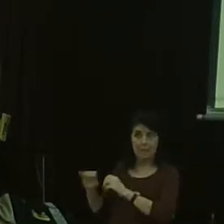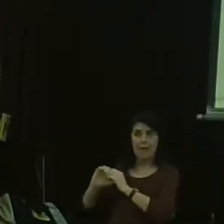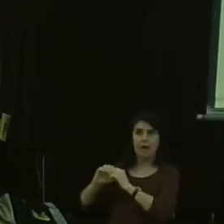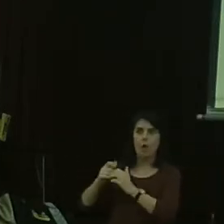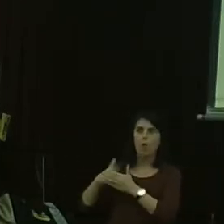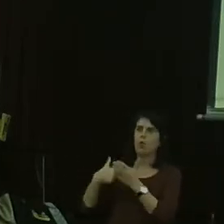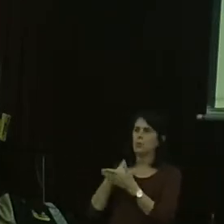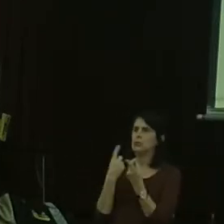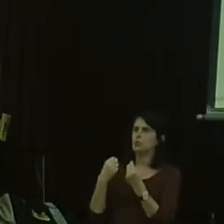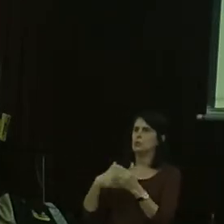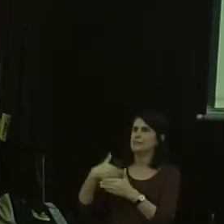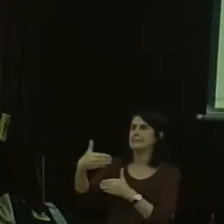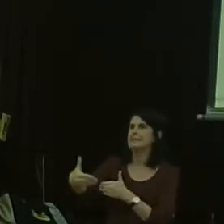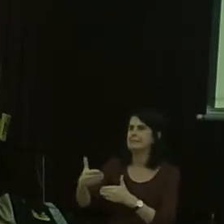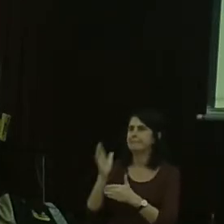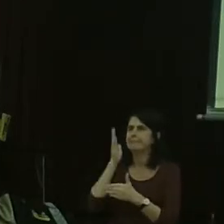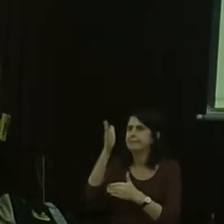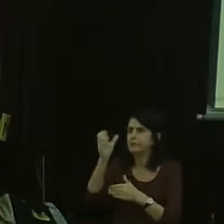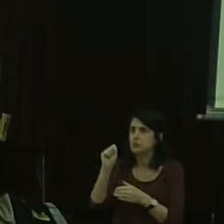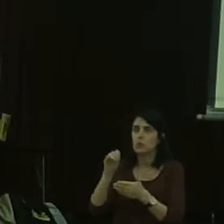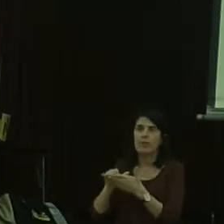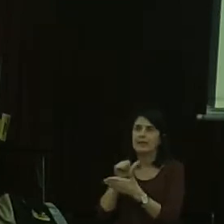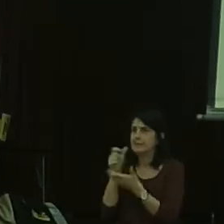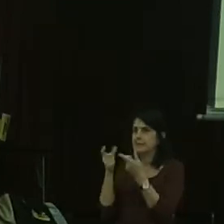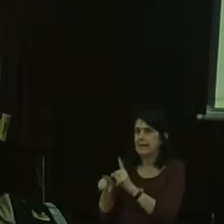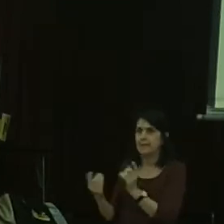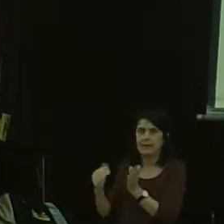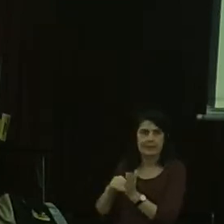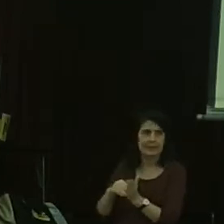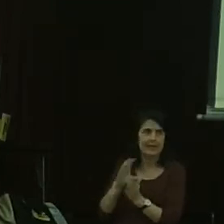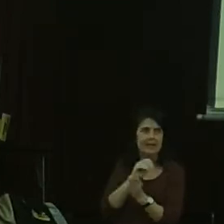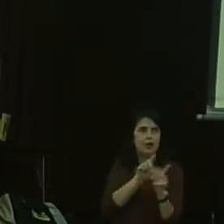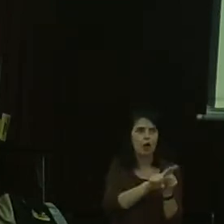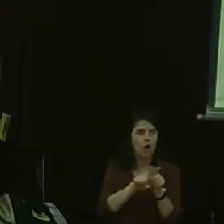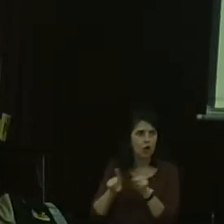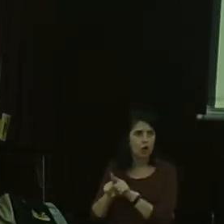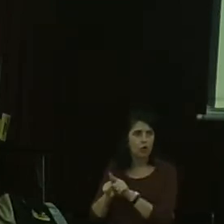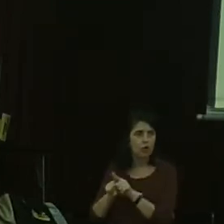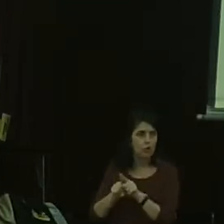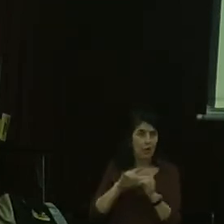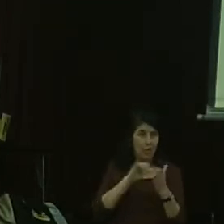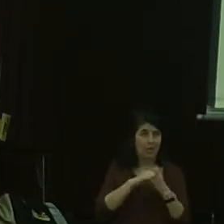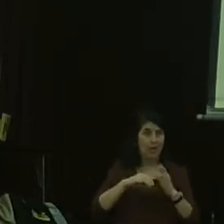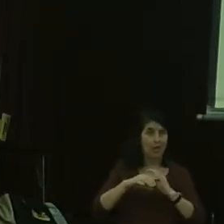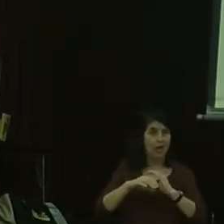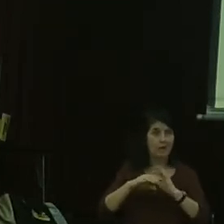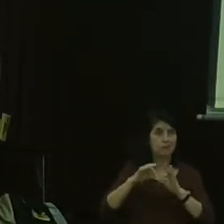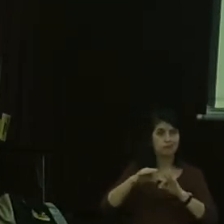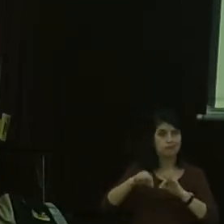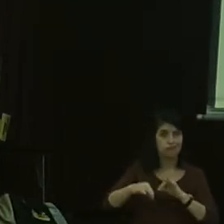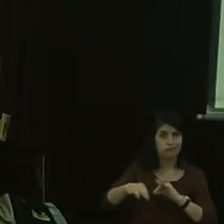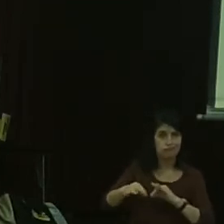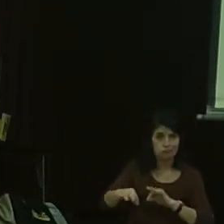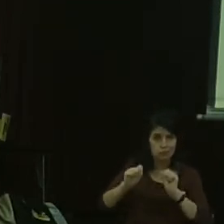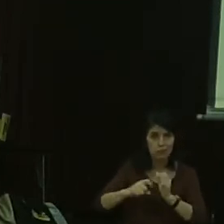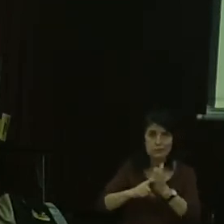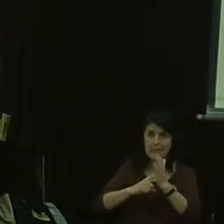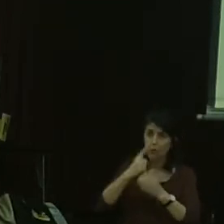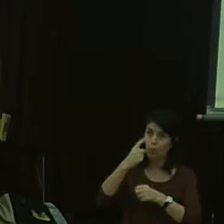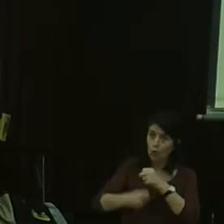way again? And in particular, this delay of something to take a year to address the